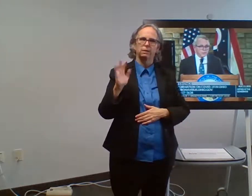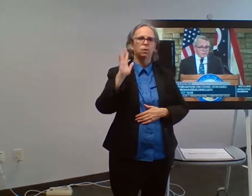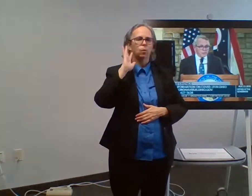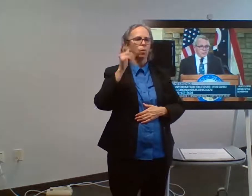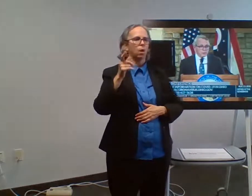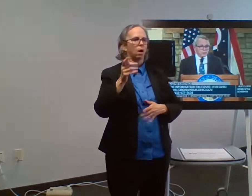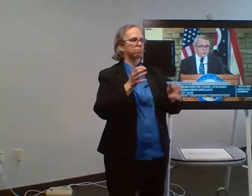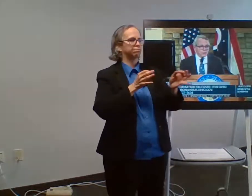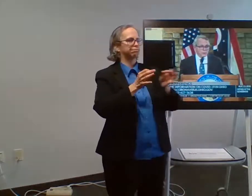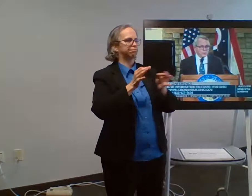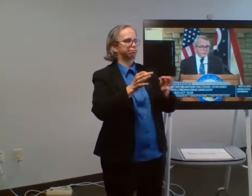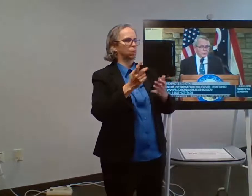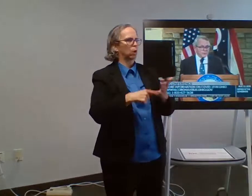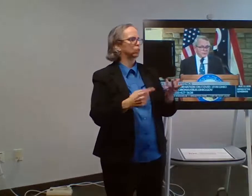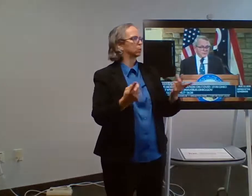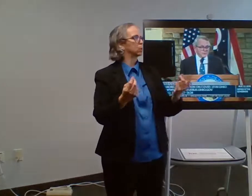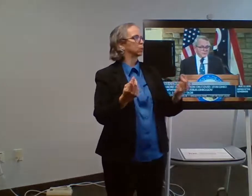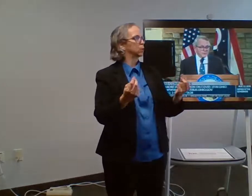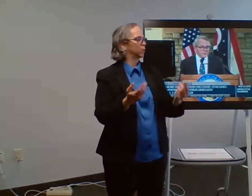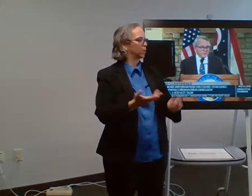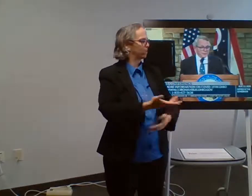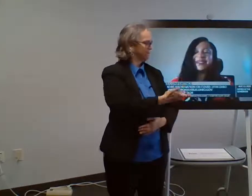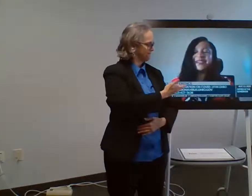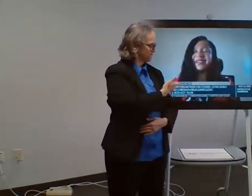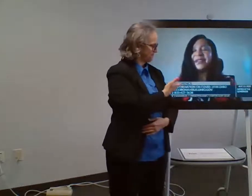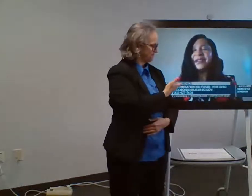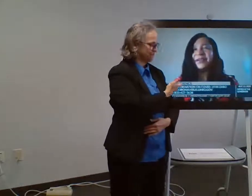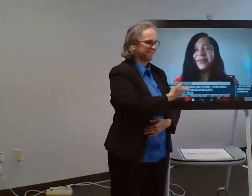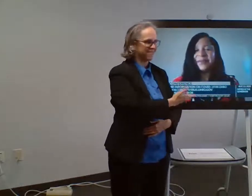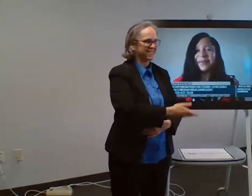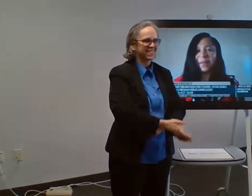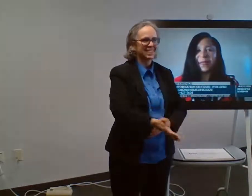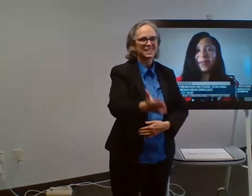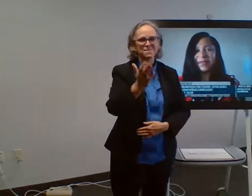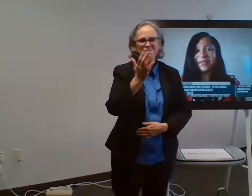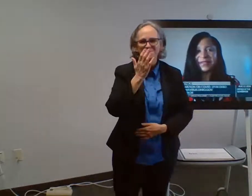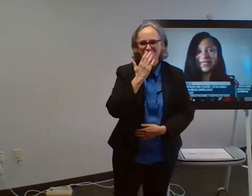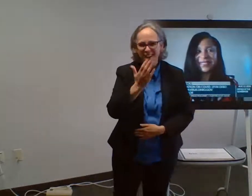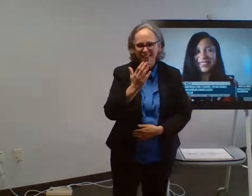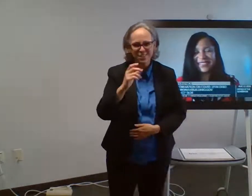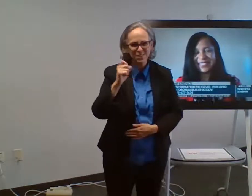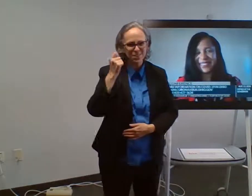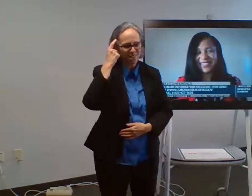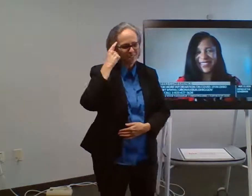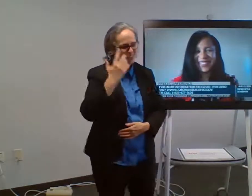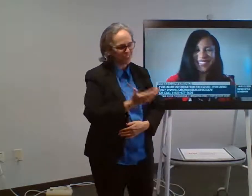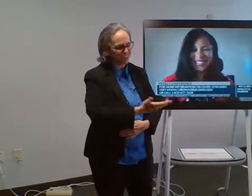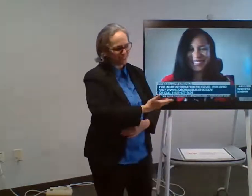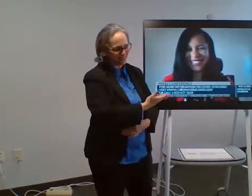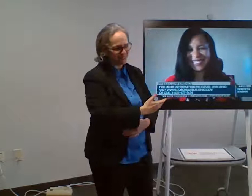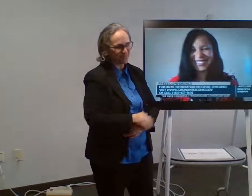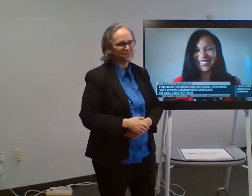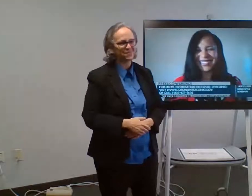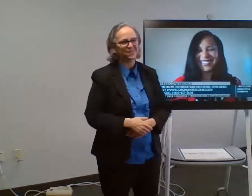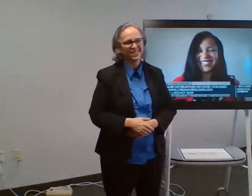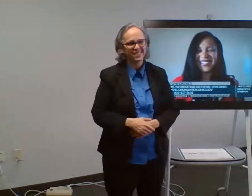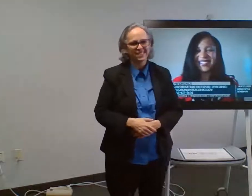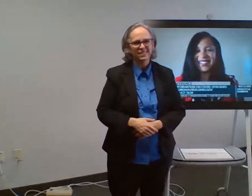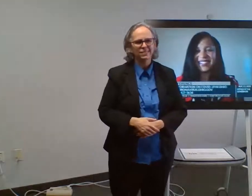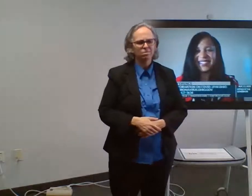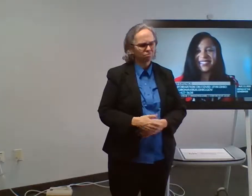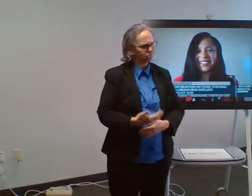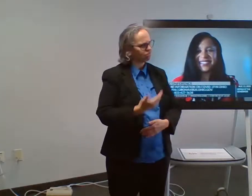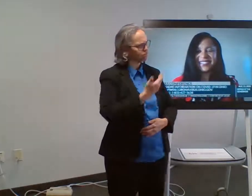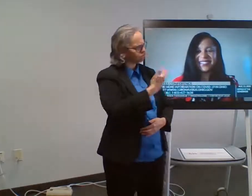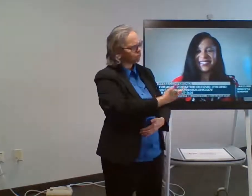So, Purcell? Thank you. Good to have you here, and I'll let you take off and talk a little bit about what you and the